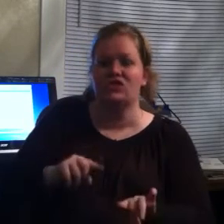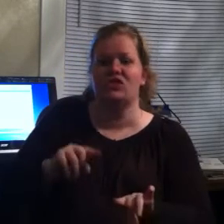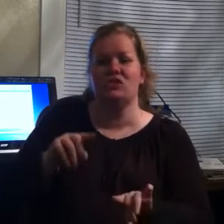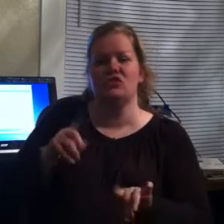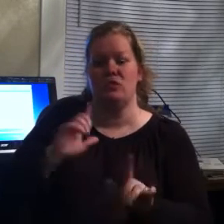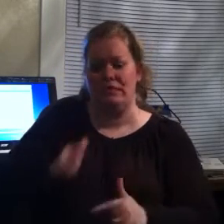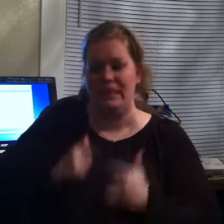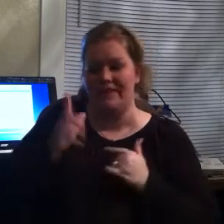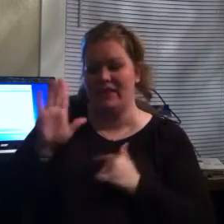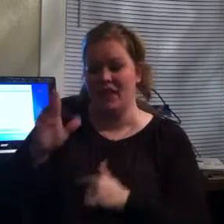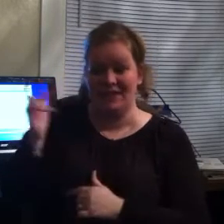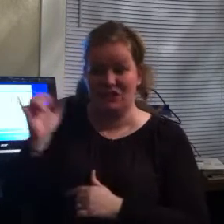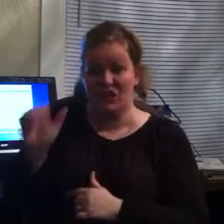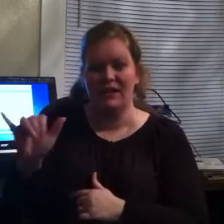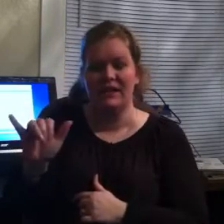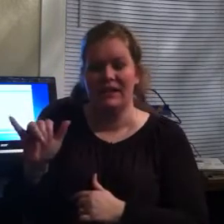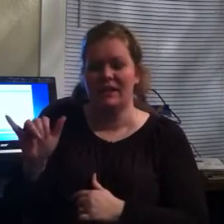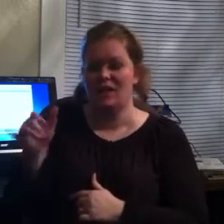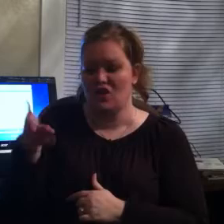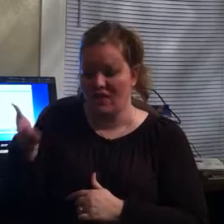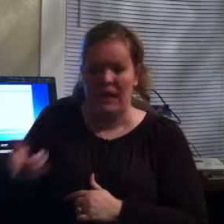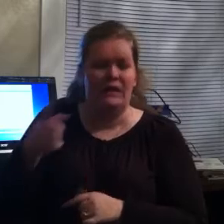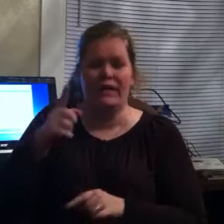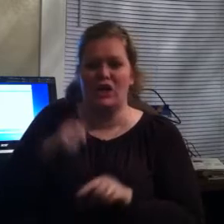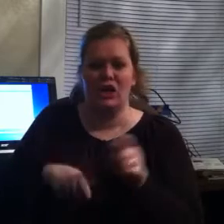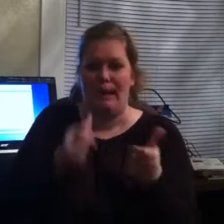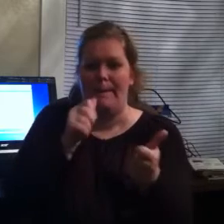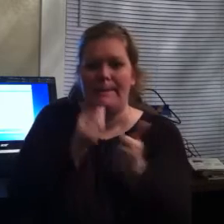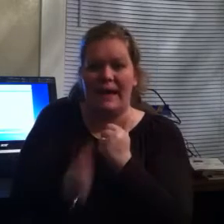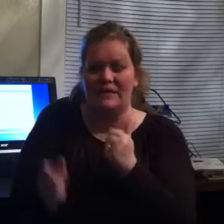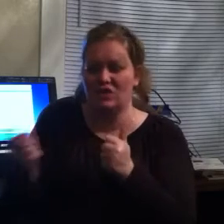they're right there, and they couldn't get past their own fault-finding mindset.